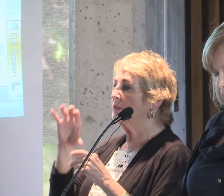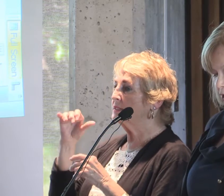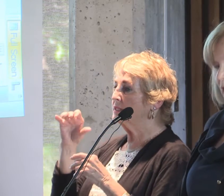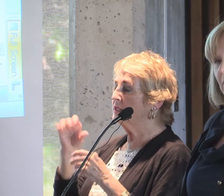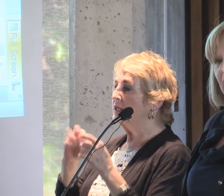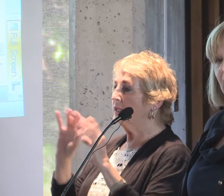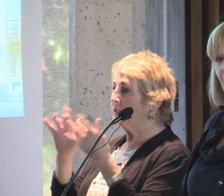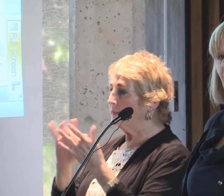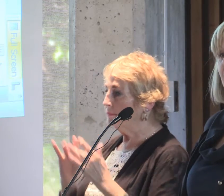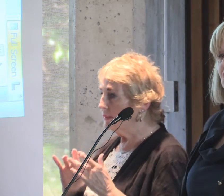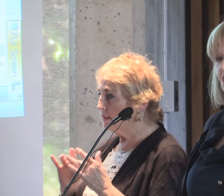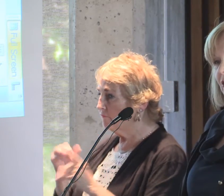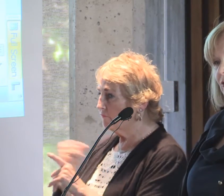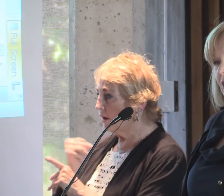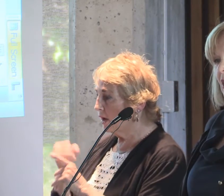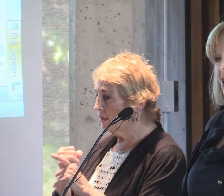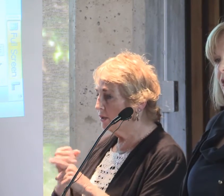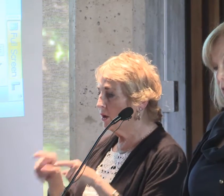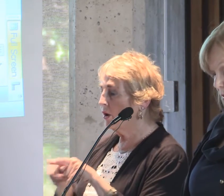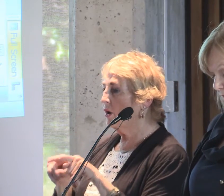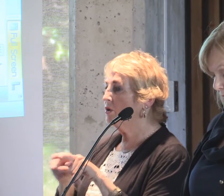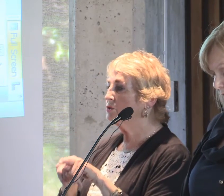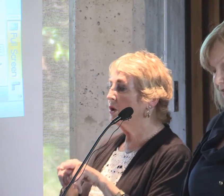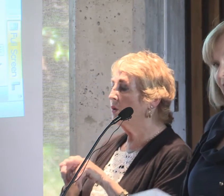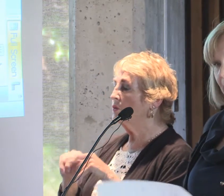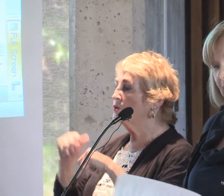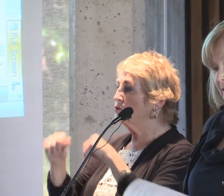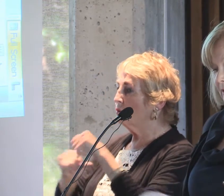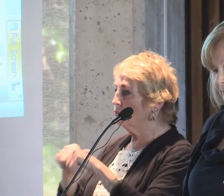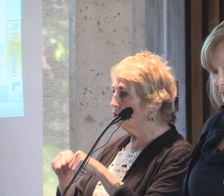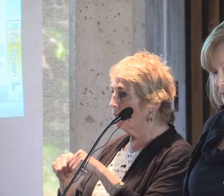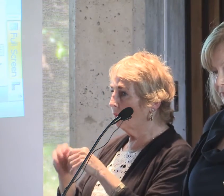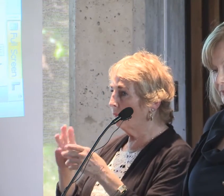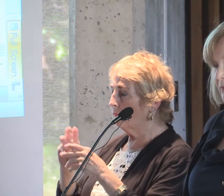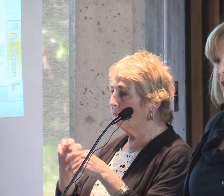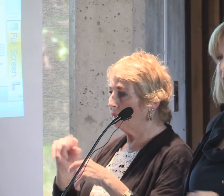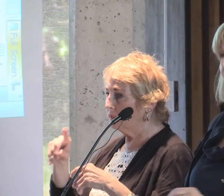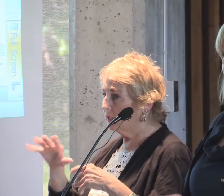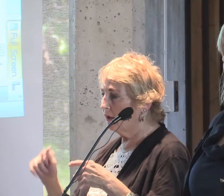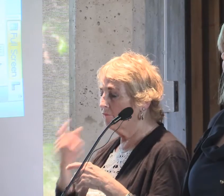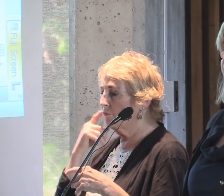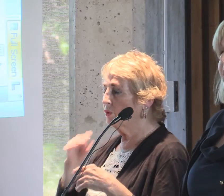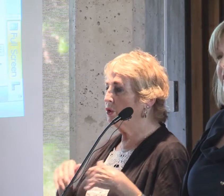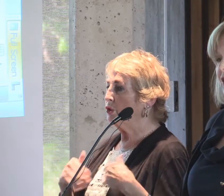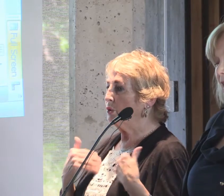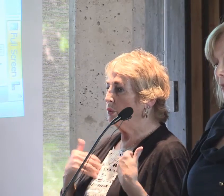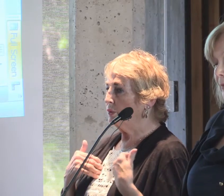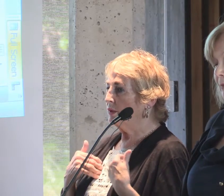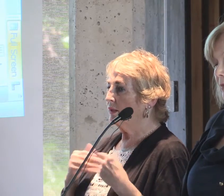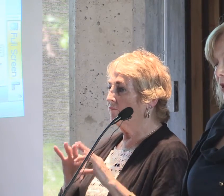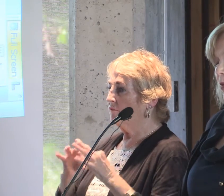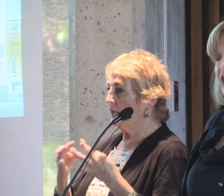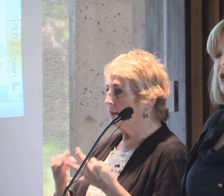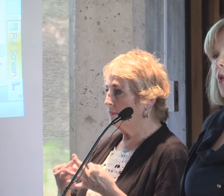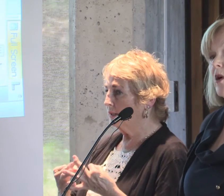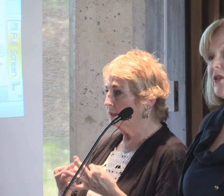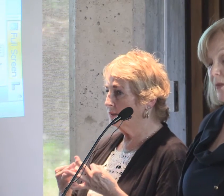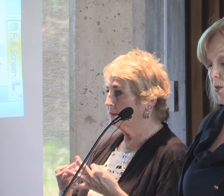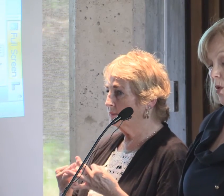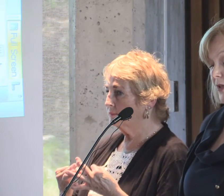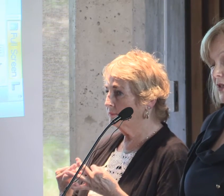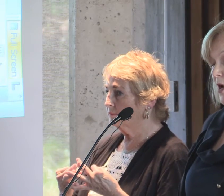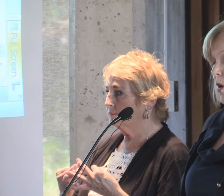and social media on children, youth, and families. Ladies and gentlemen, with